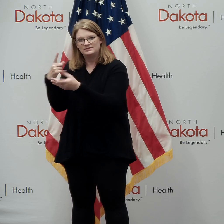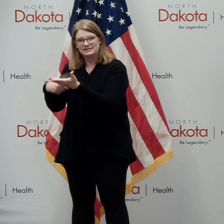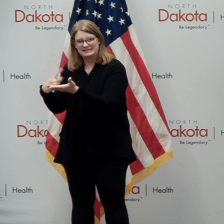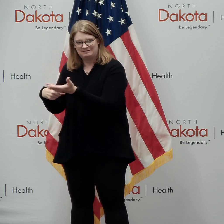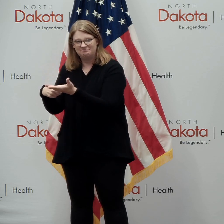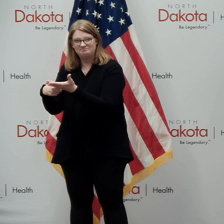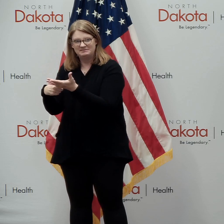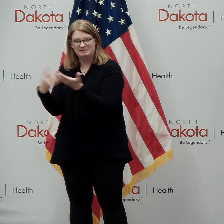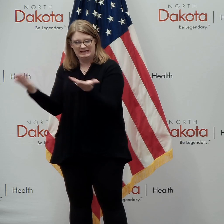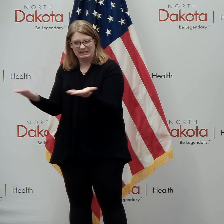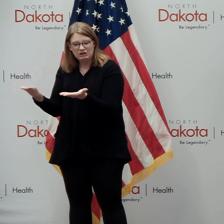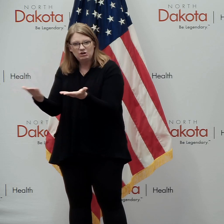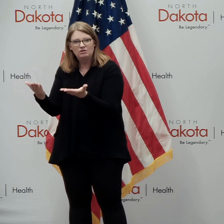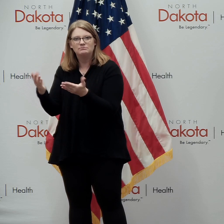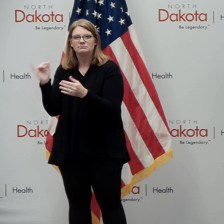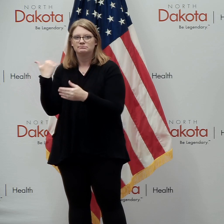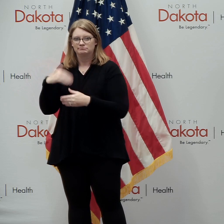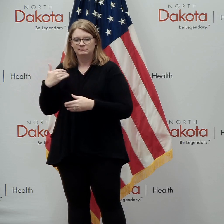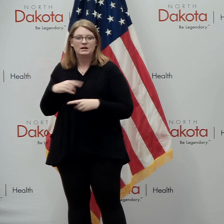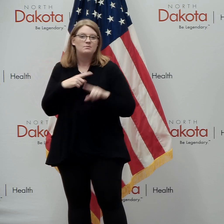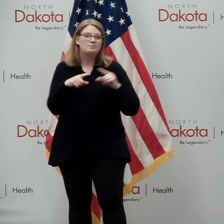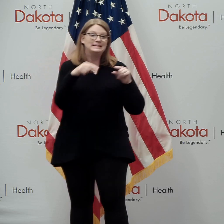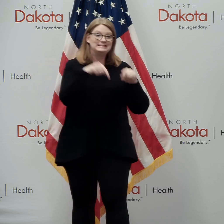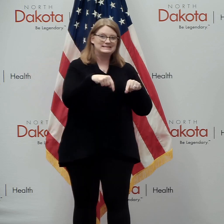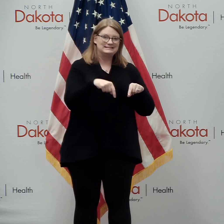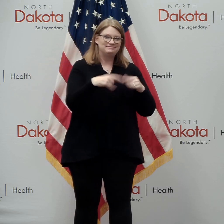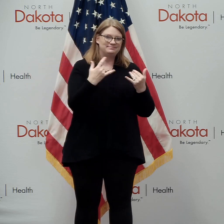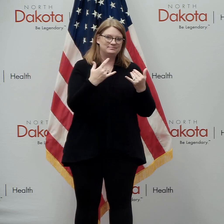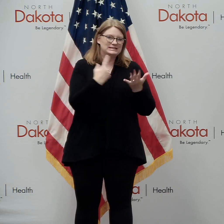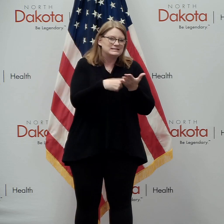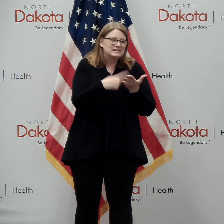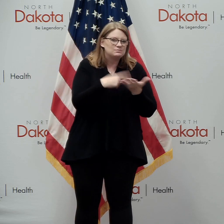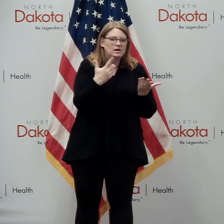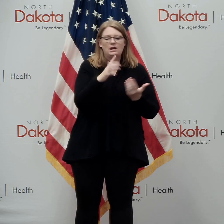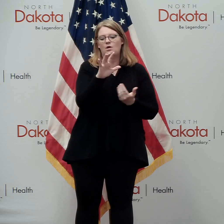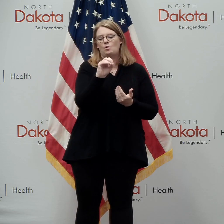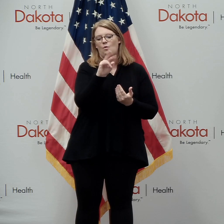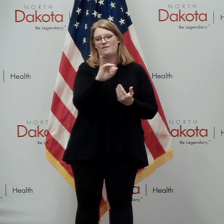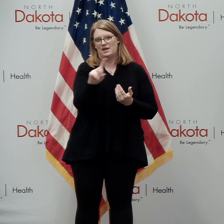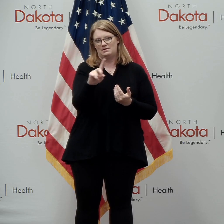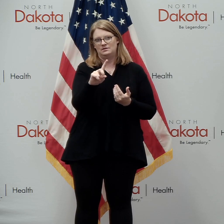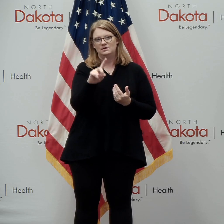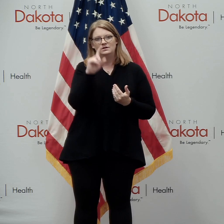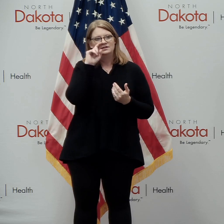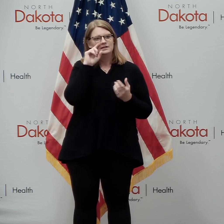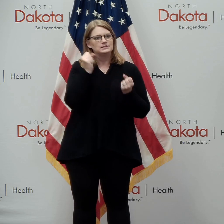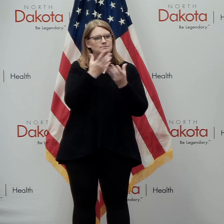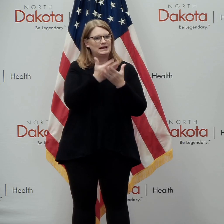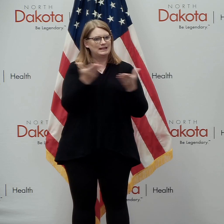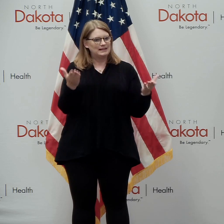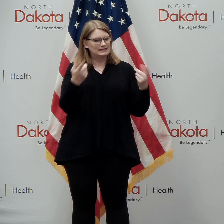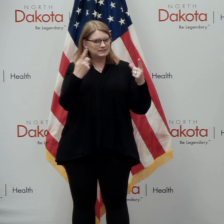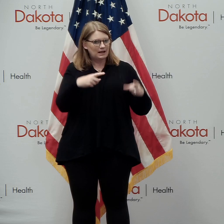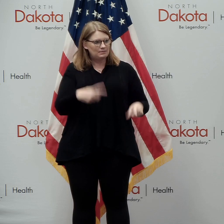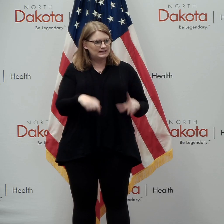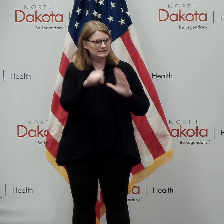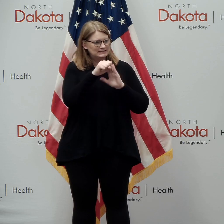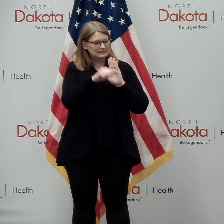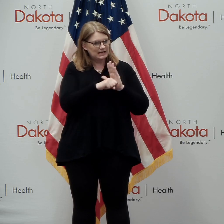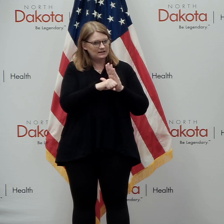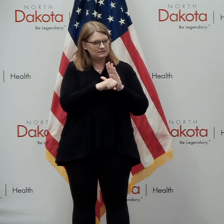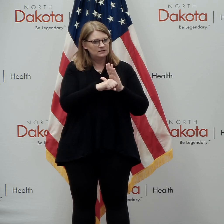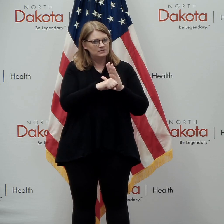focused on COVID, but would want North Dakotans to know that there's lots of things happening in our state that are very